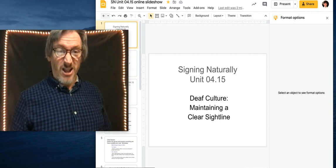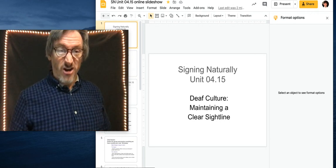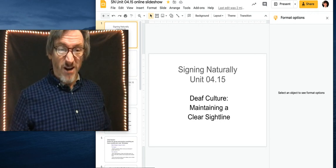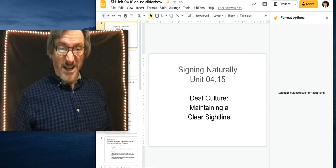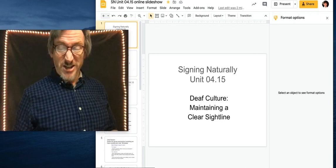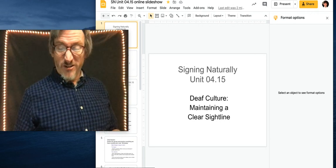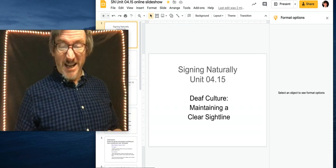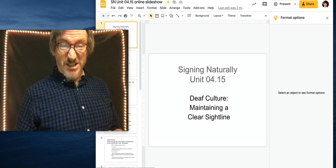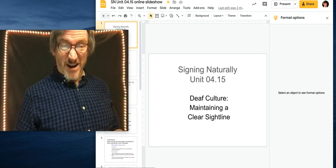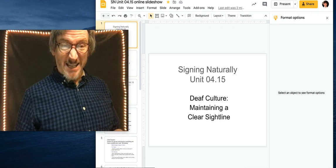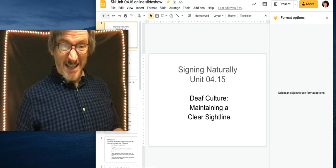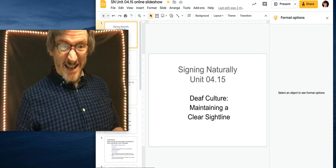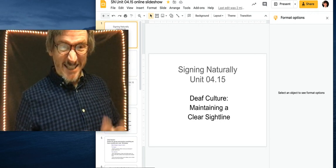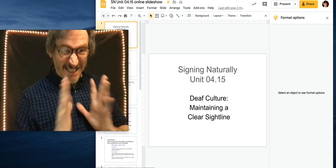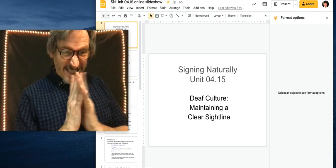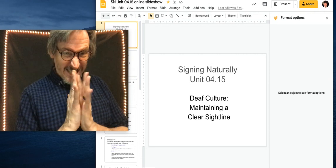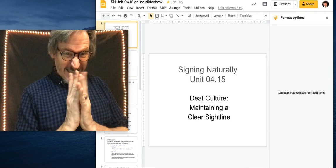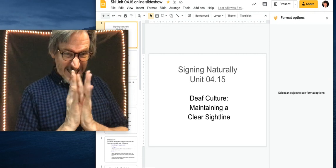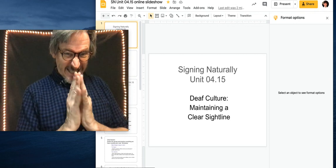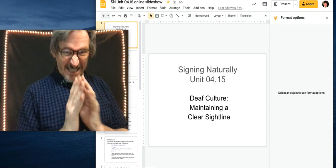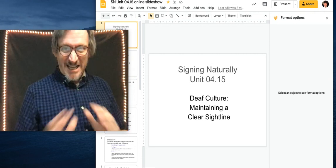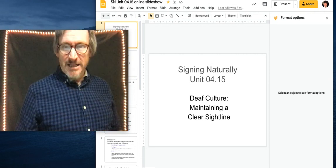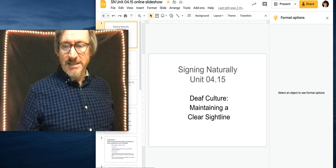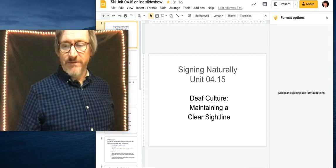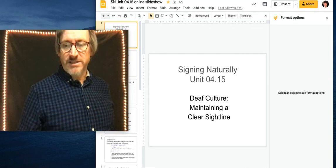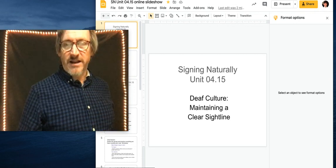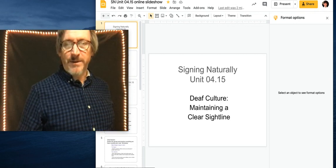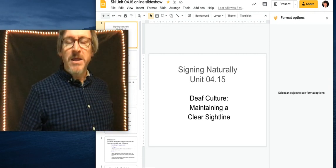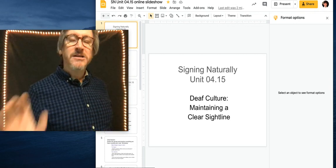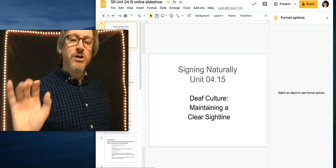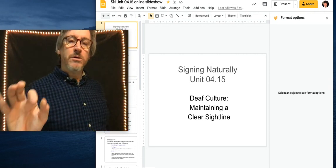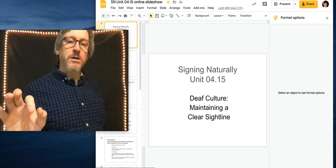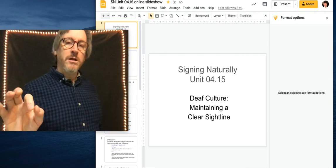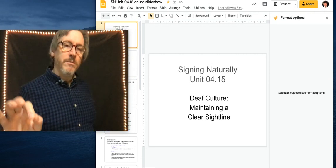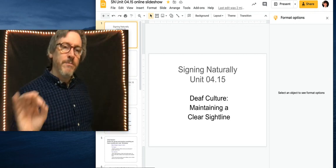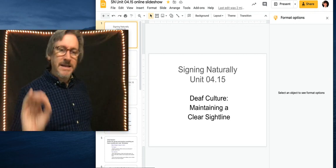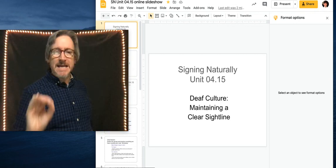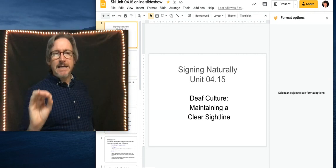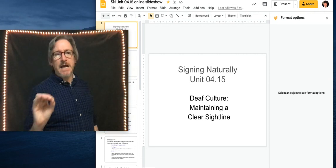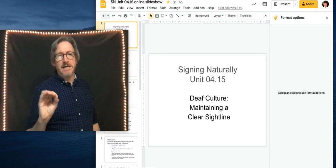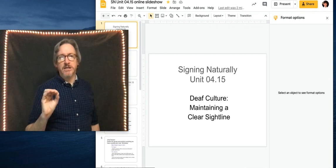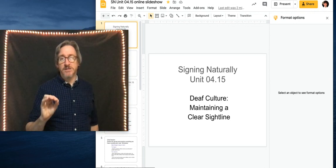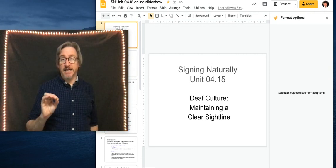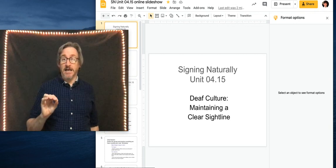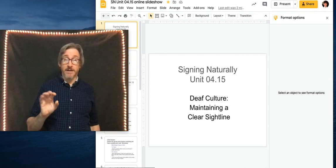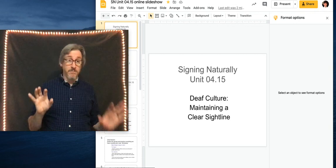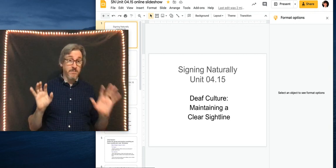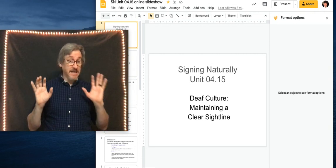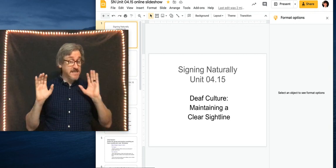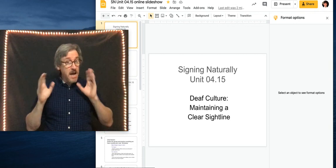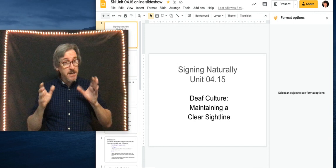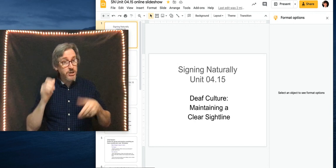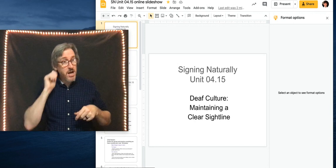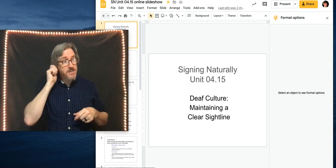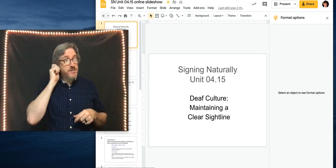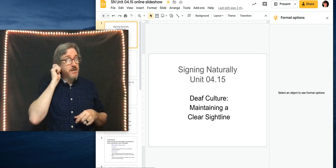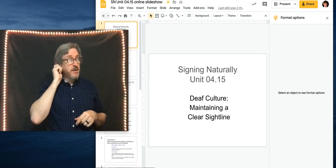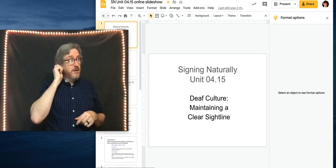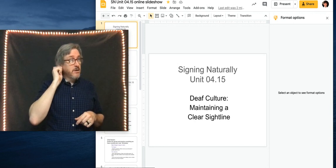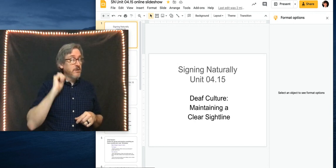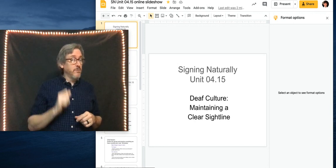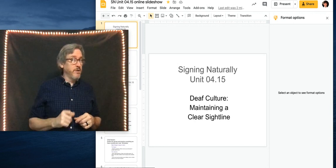a long-running joke, and it's great. That's the evil side of me. So maintaining a clear sight line. It's not